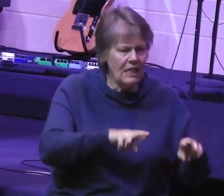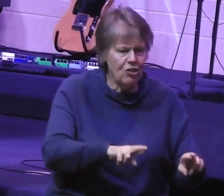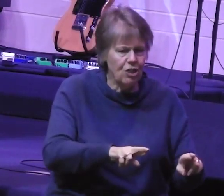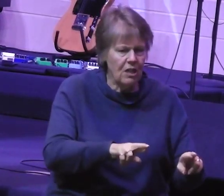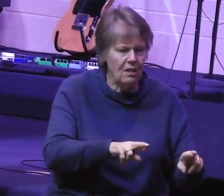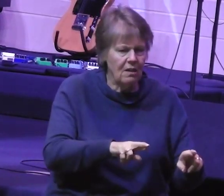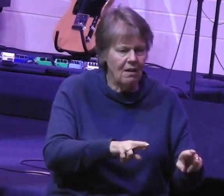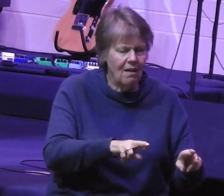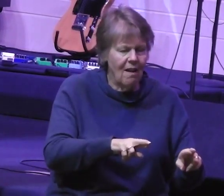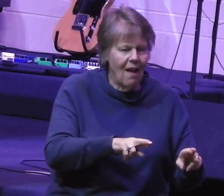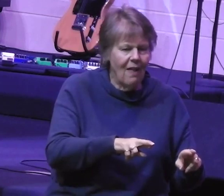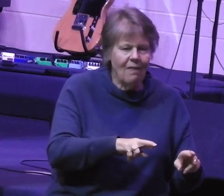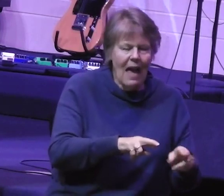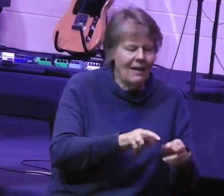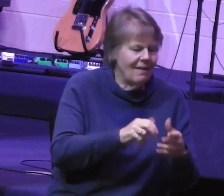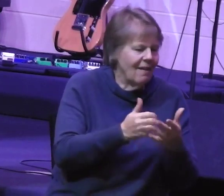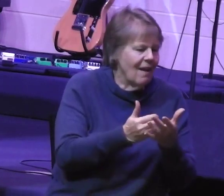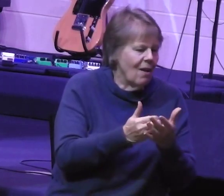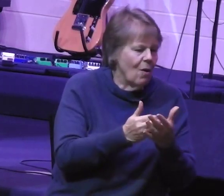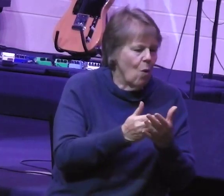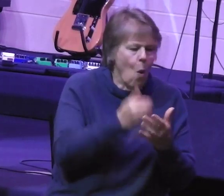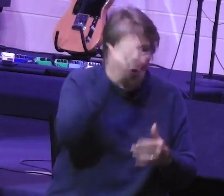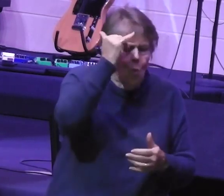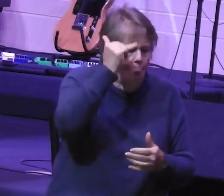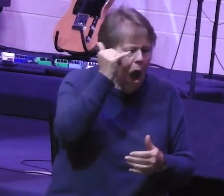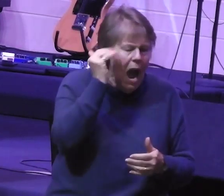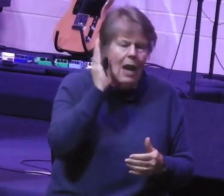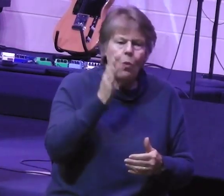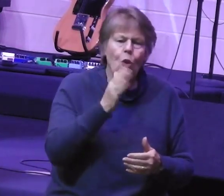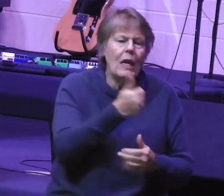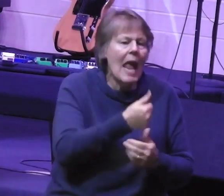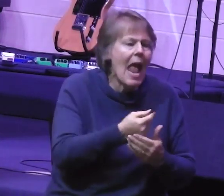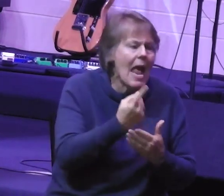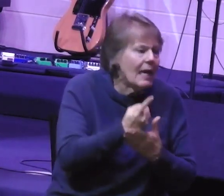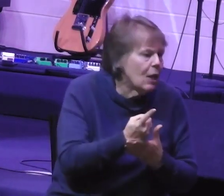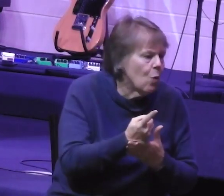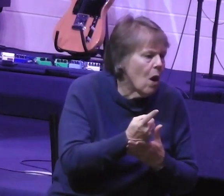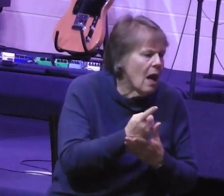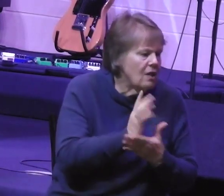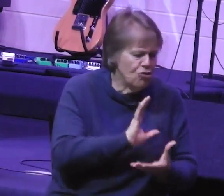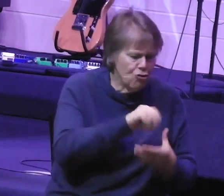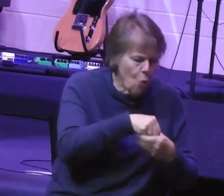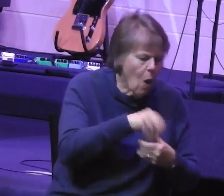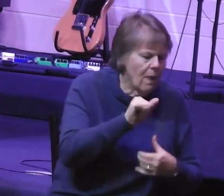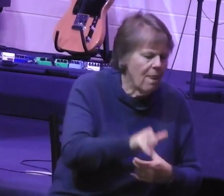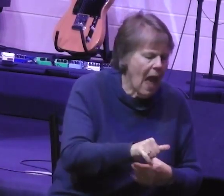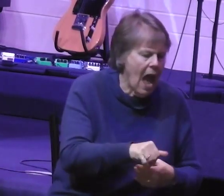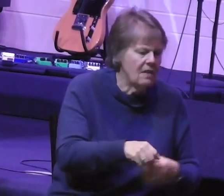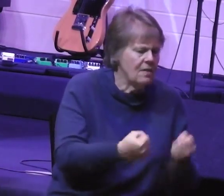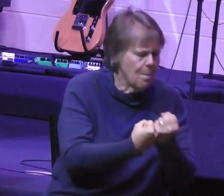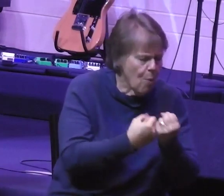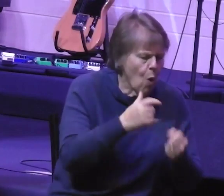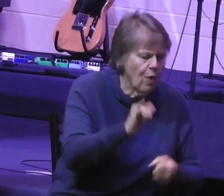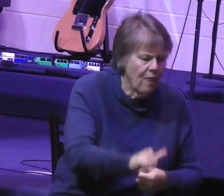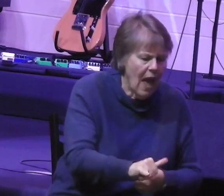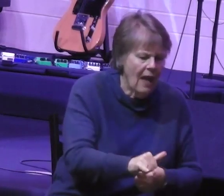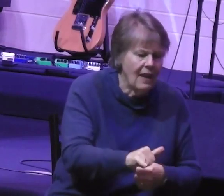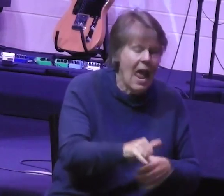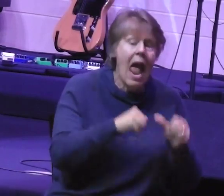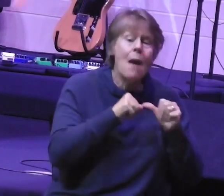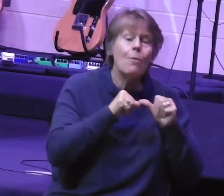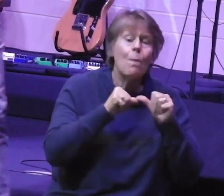anybody ever concede to, let alone perpetuate and pass on generation after generation, such an awful way to